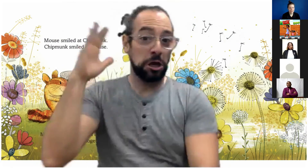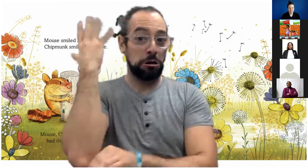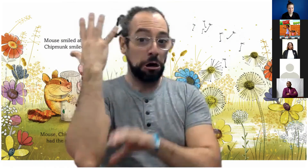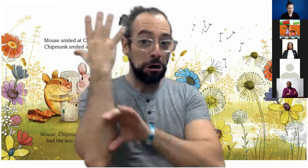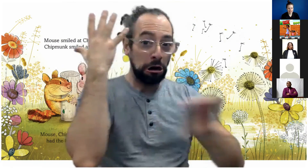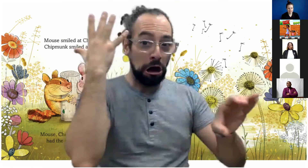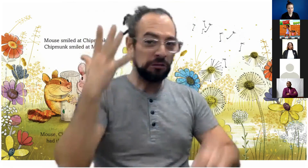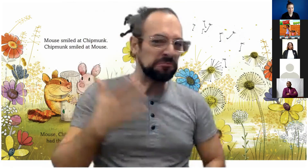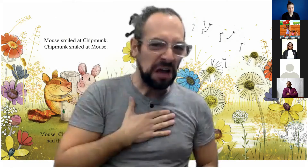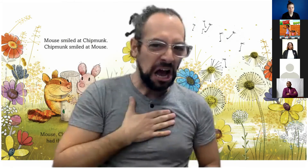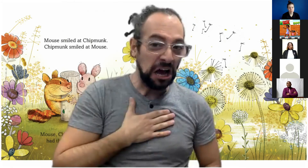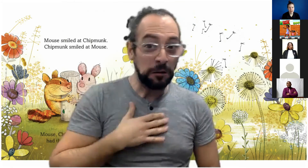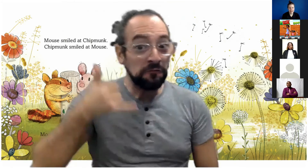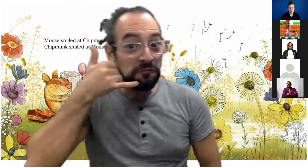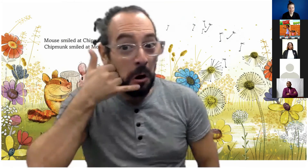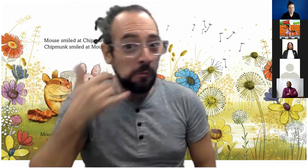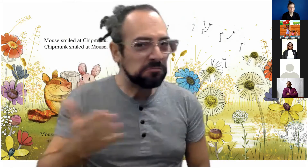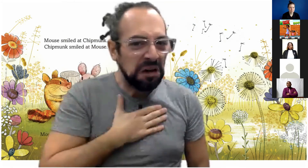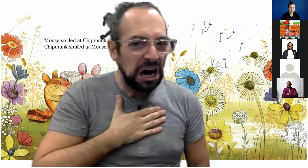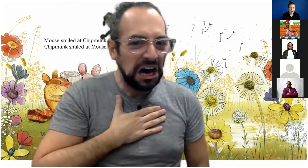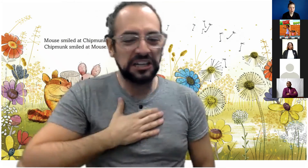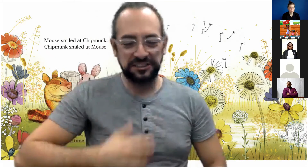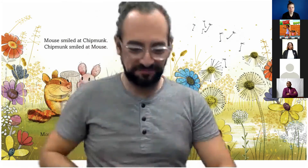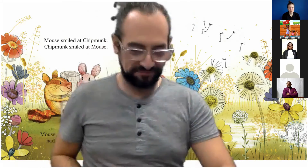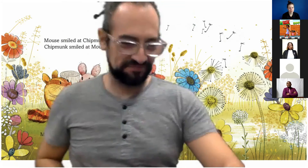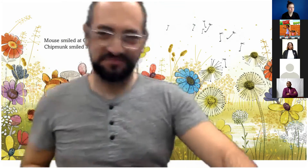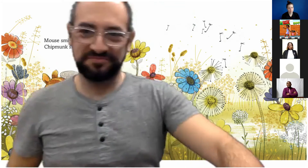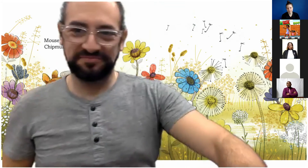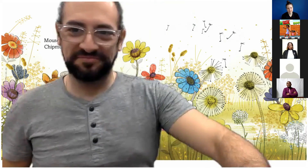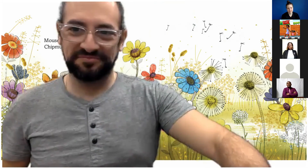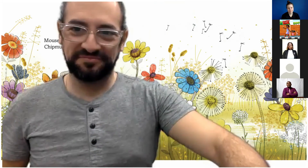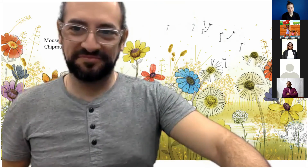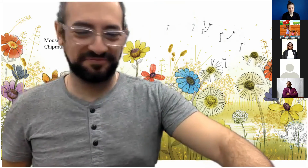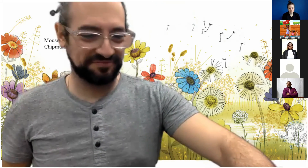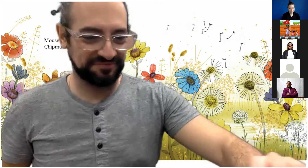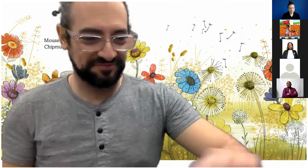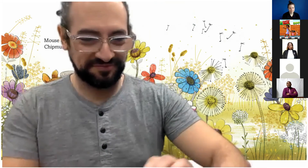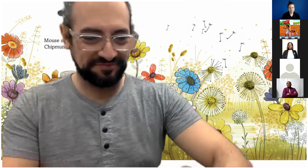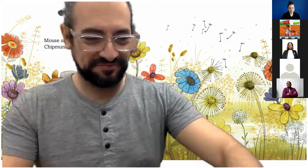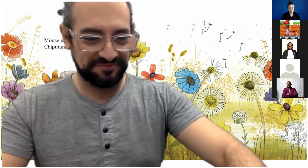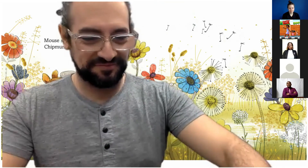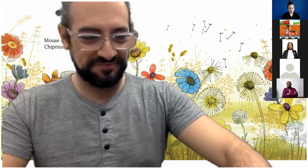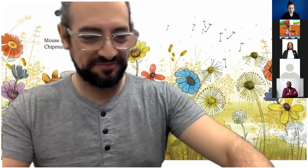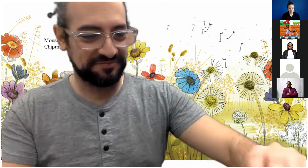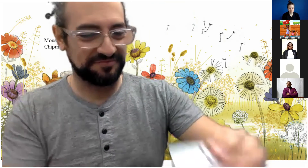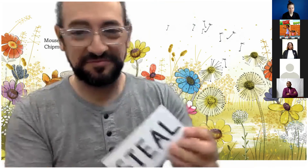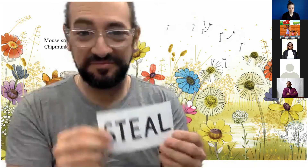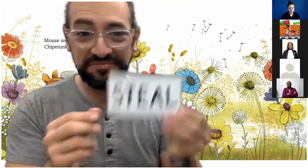So that nut's mine, or it's my nut, my log, my phone.